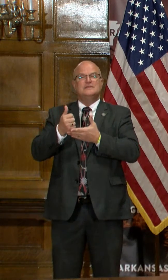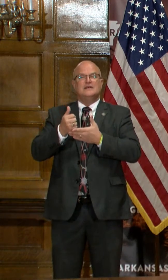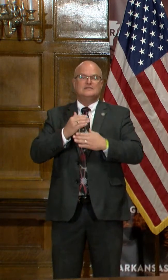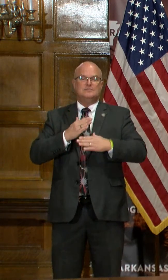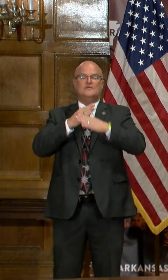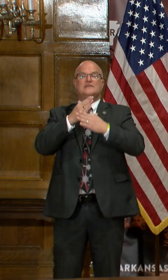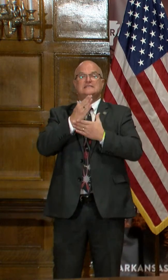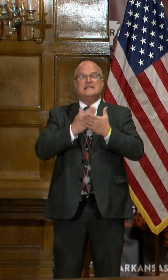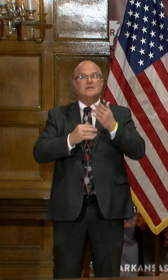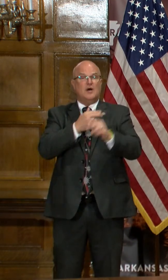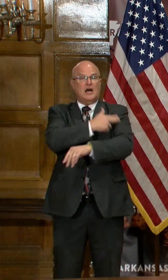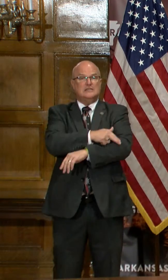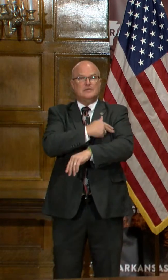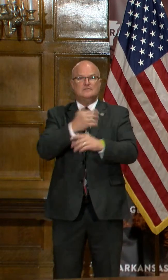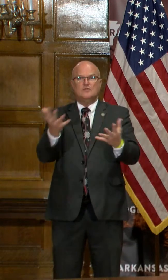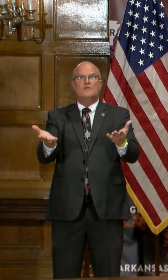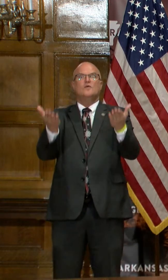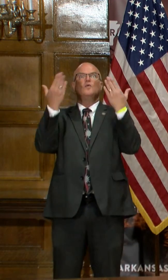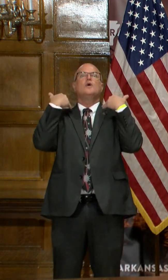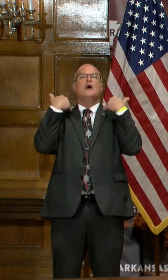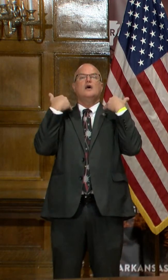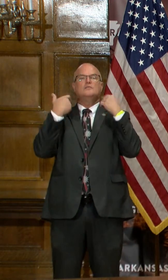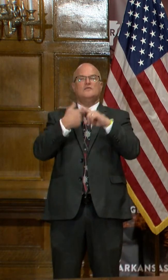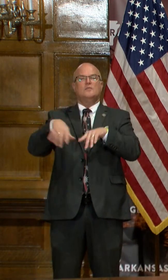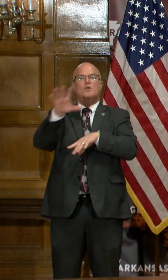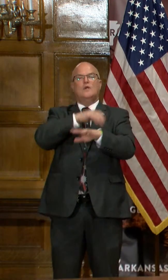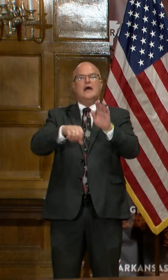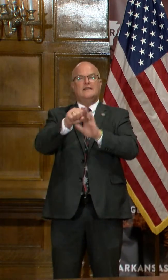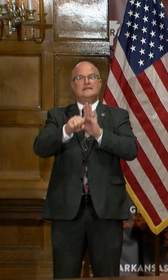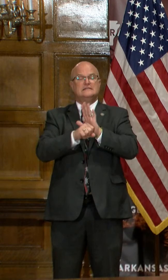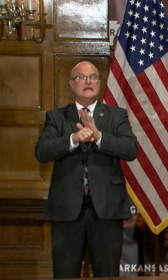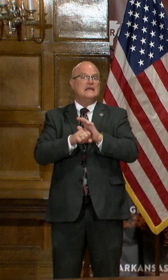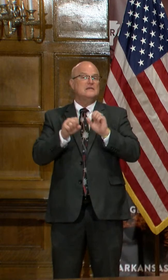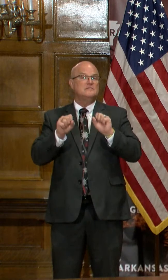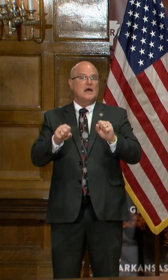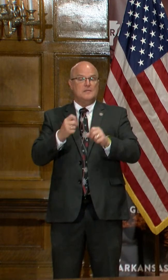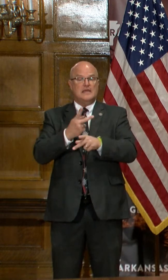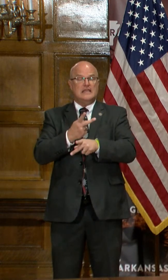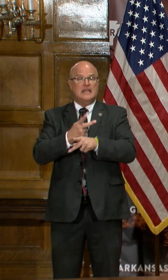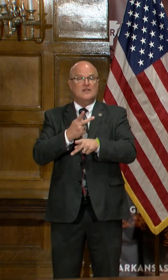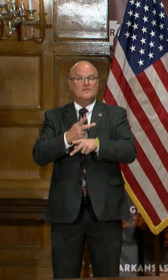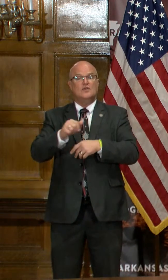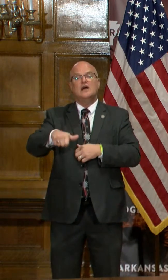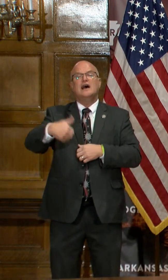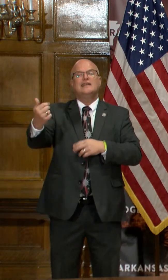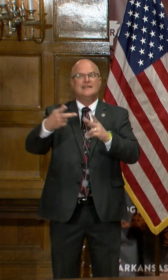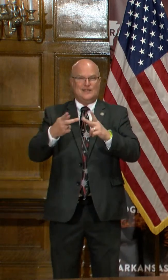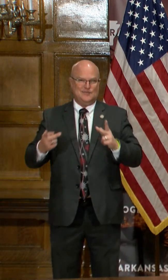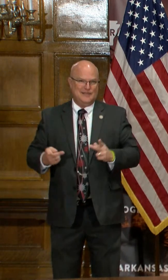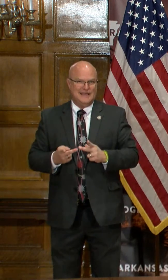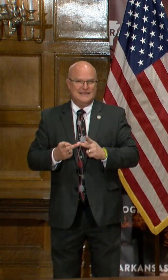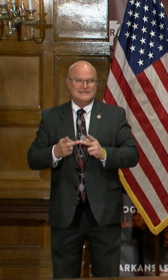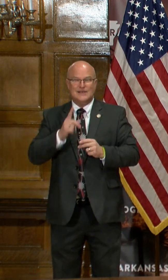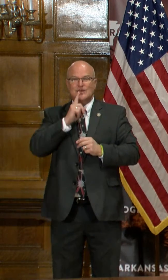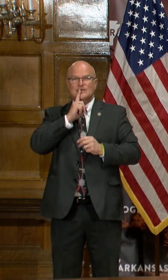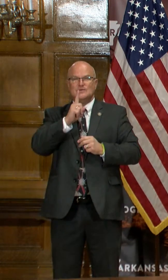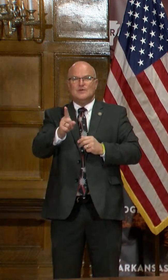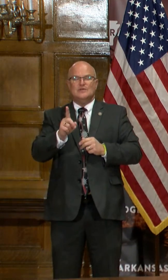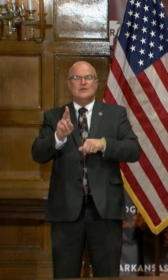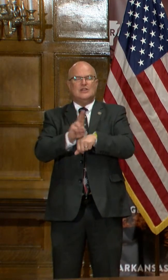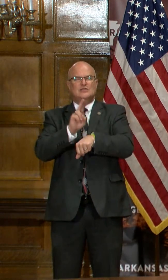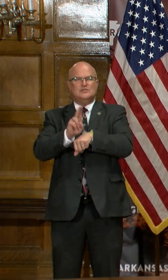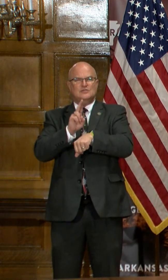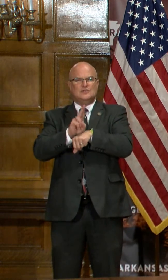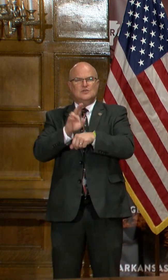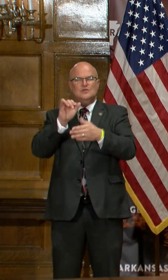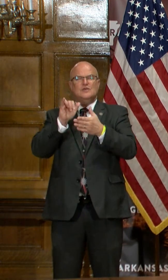hospitals from being overwhelmed with patients from around the state that might be able to be cared for elsewhere. So we're really trying to maximize the use